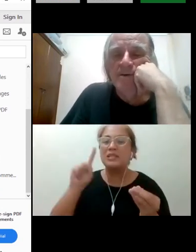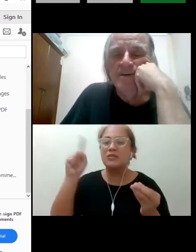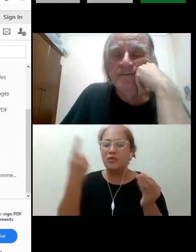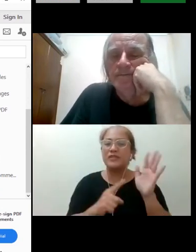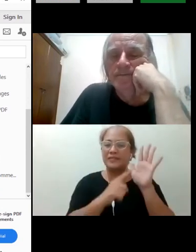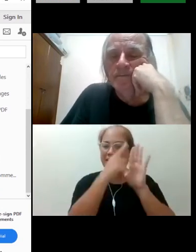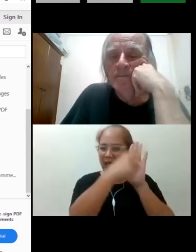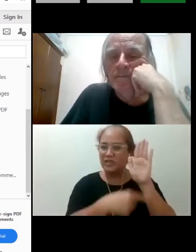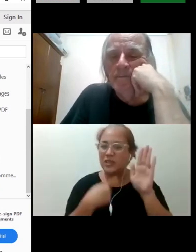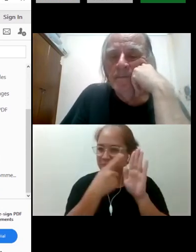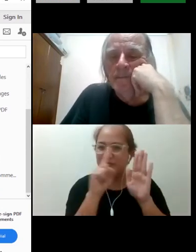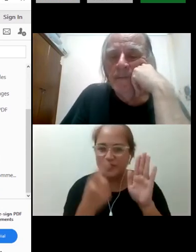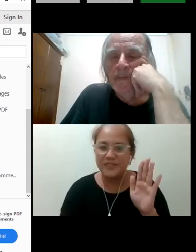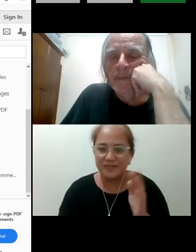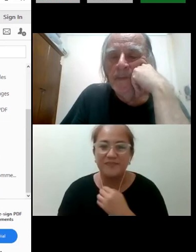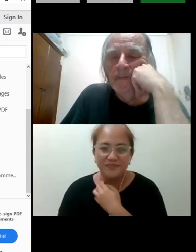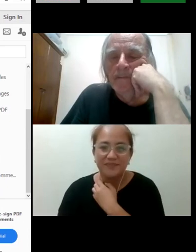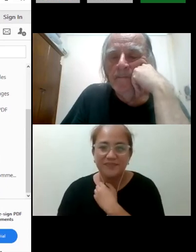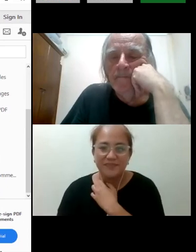Yes.